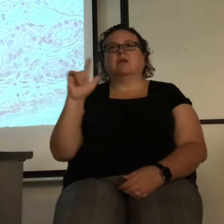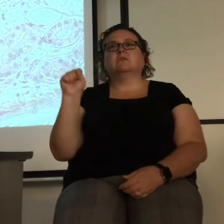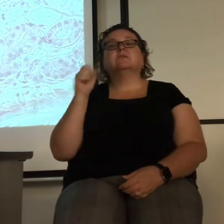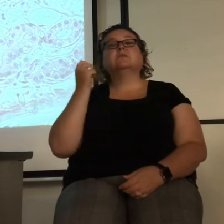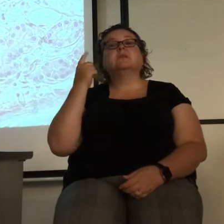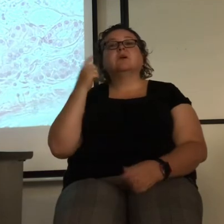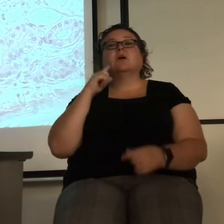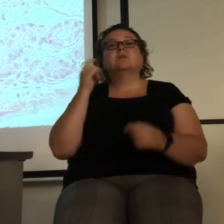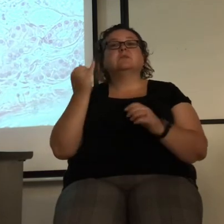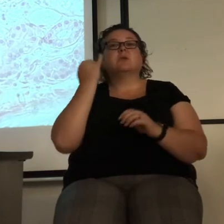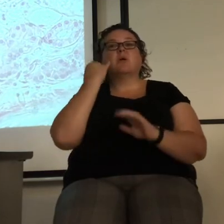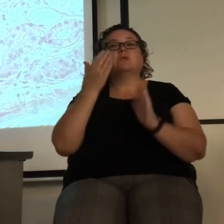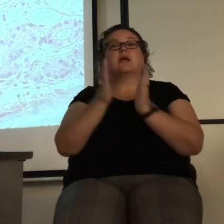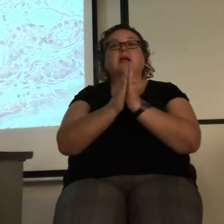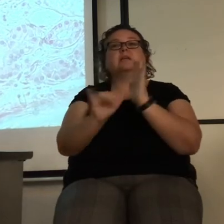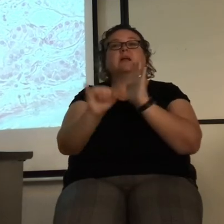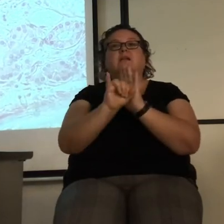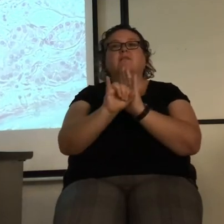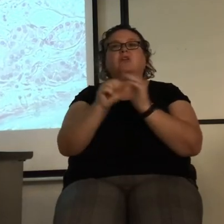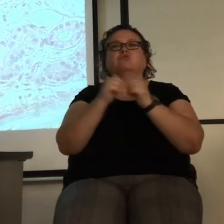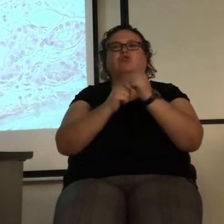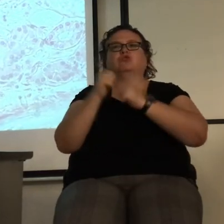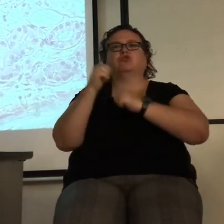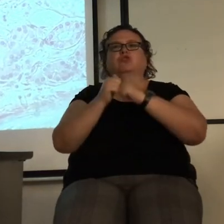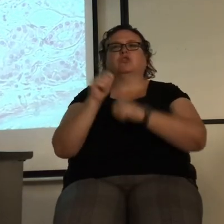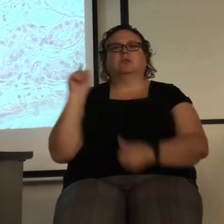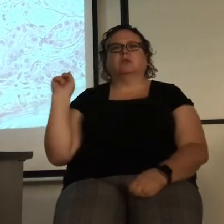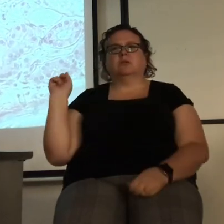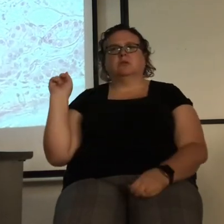just say identify structure? It's the